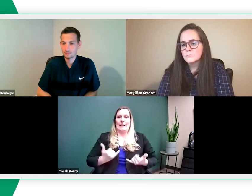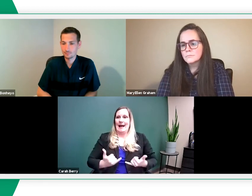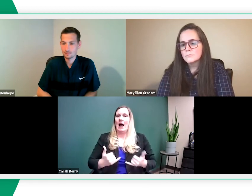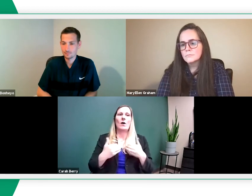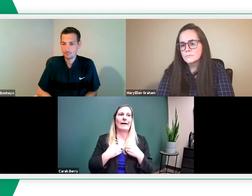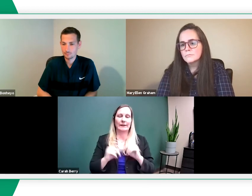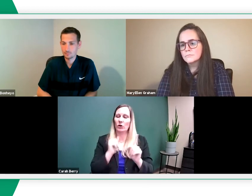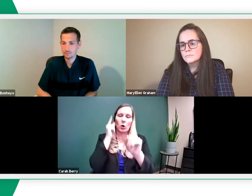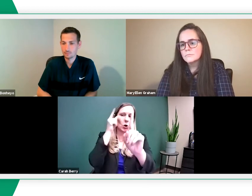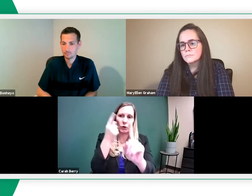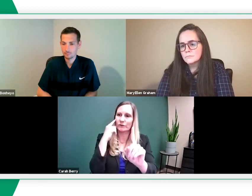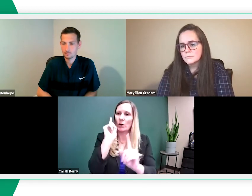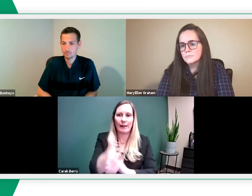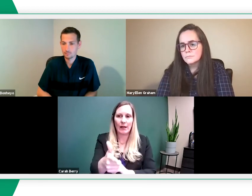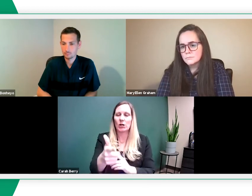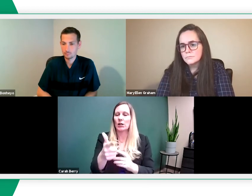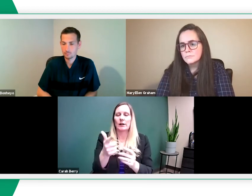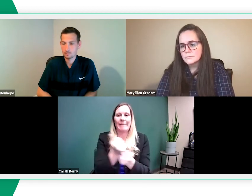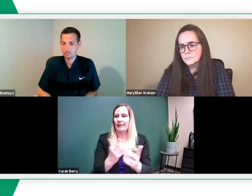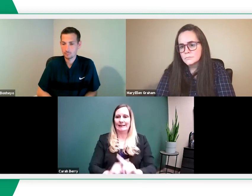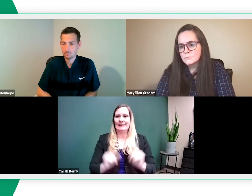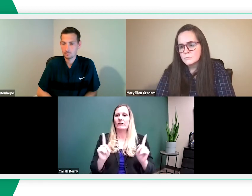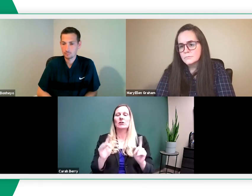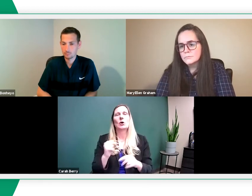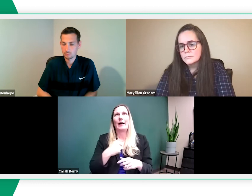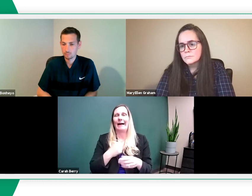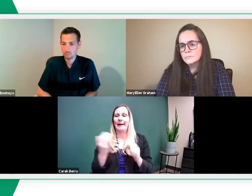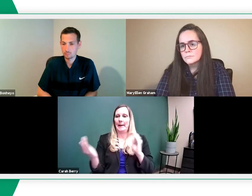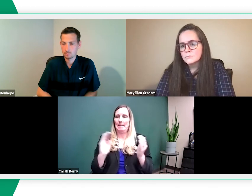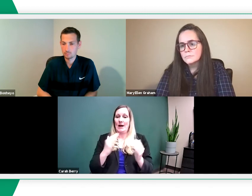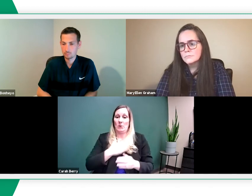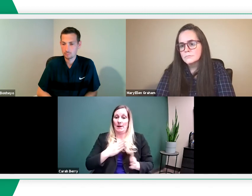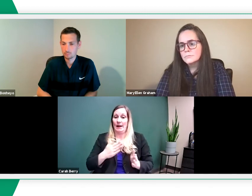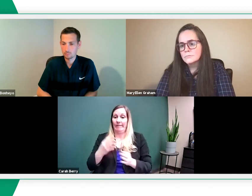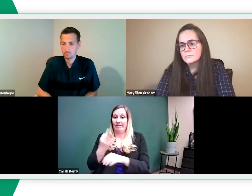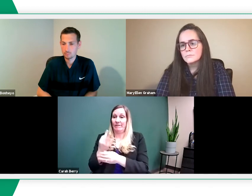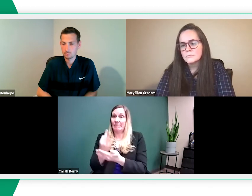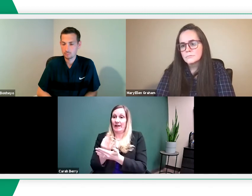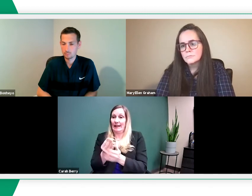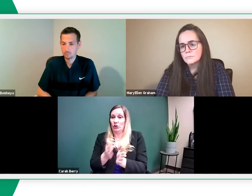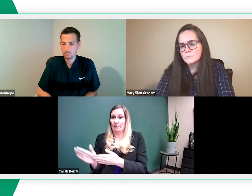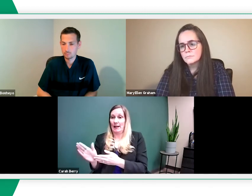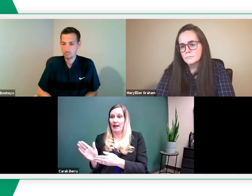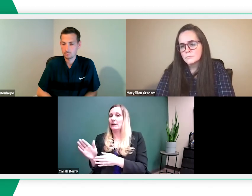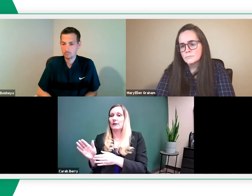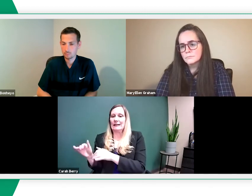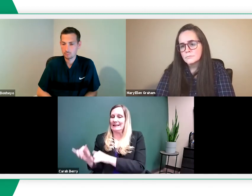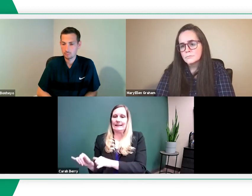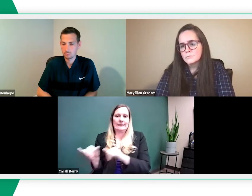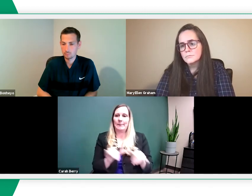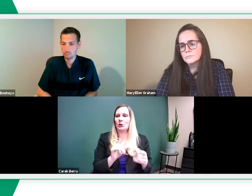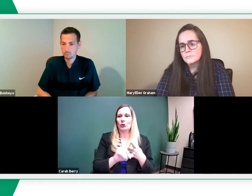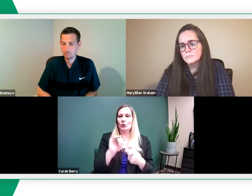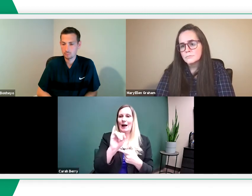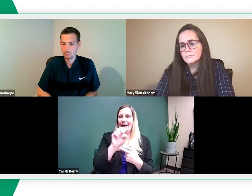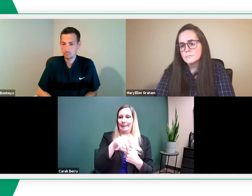different places where they are now, different goals where they're going for the future. It's always going to be different. So comparing my